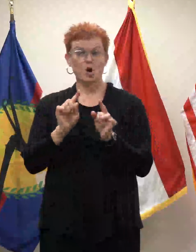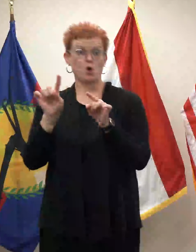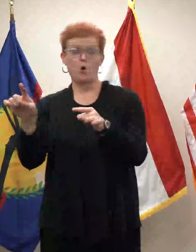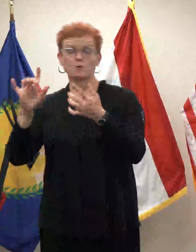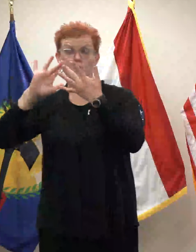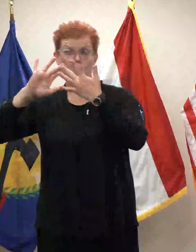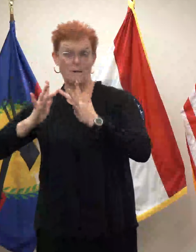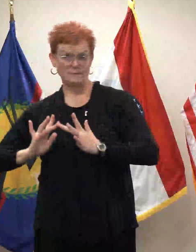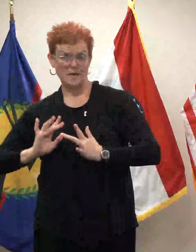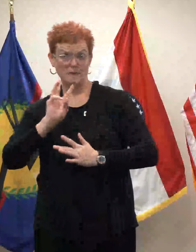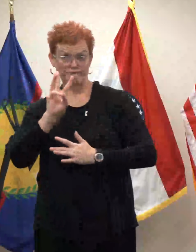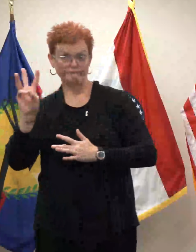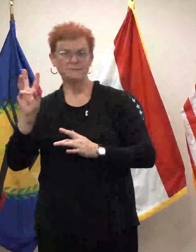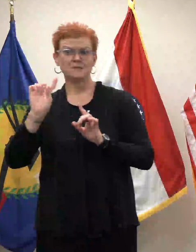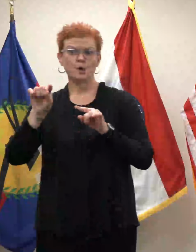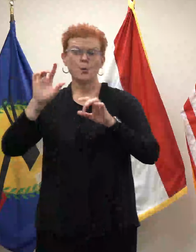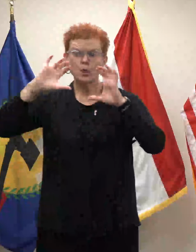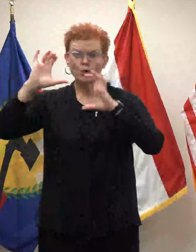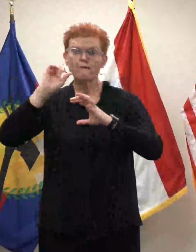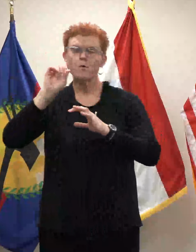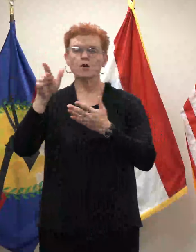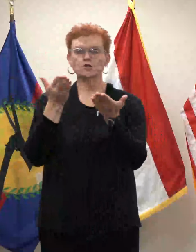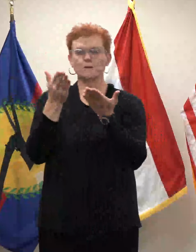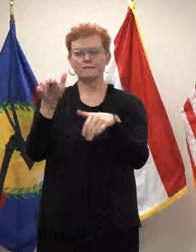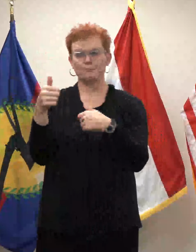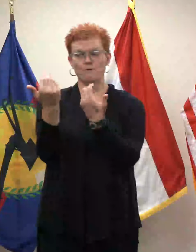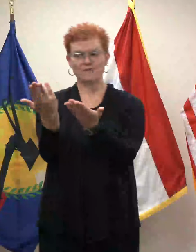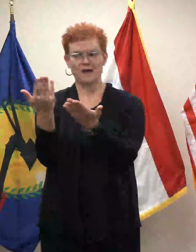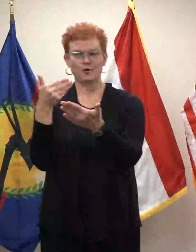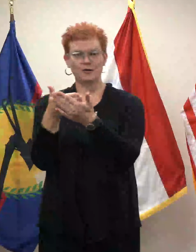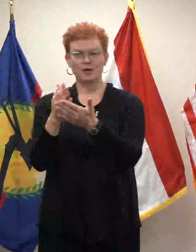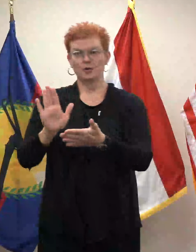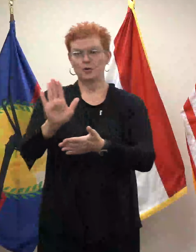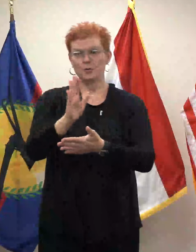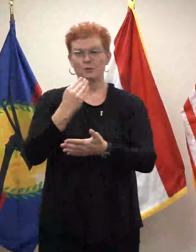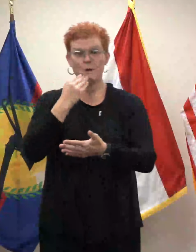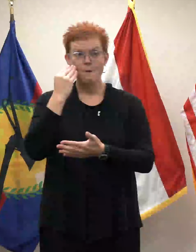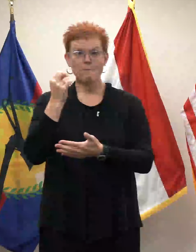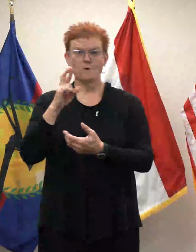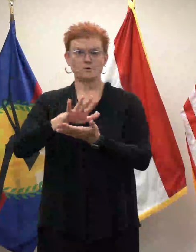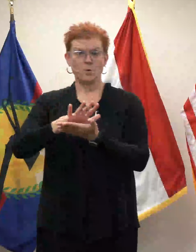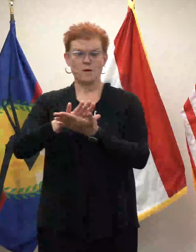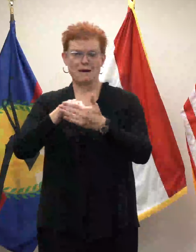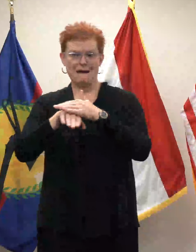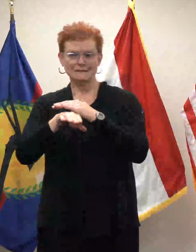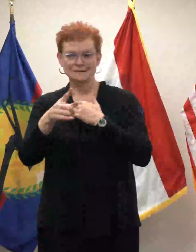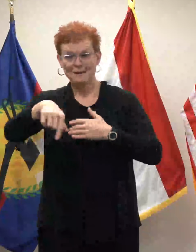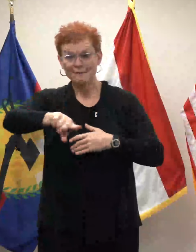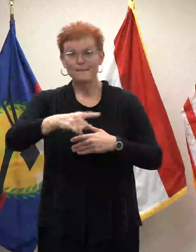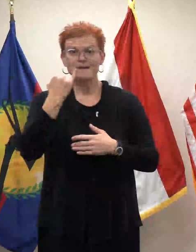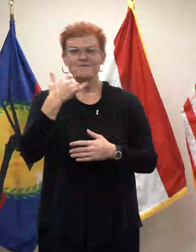website and look for a service provider near you and access them. And if you feel